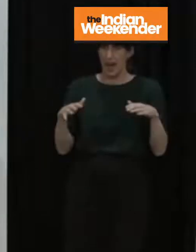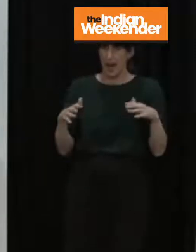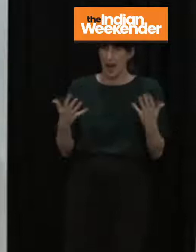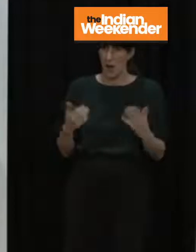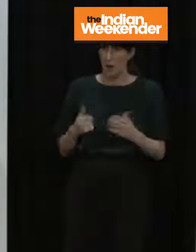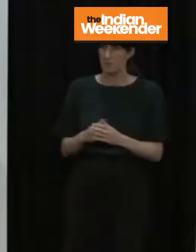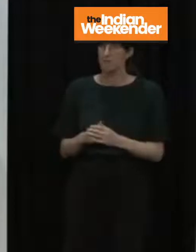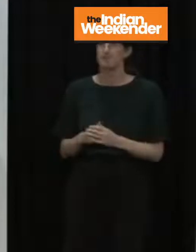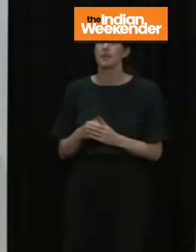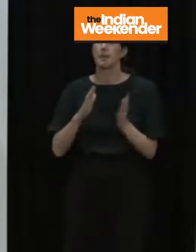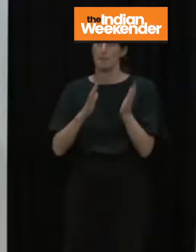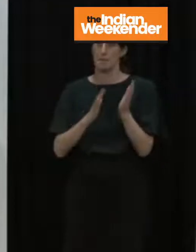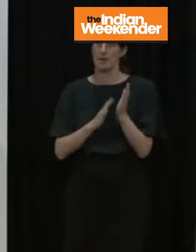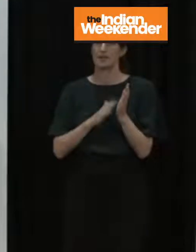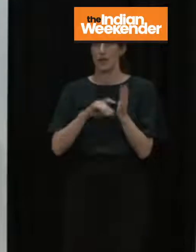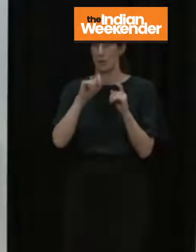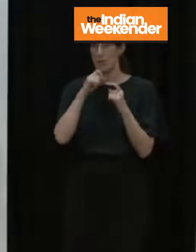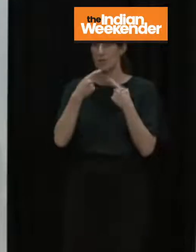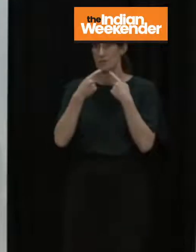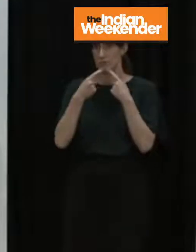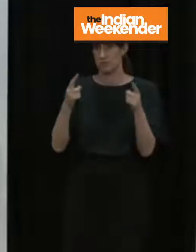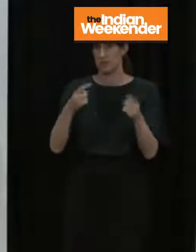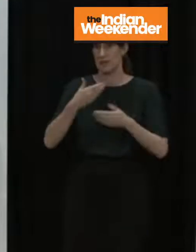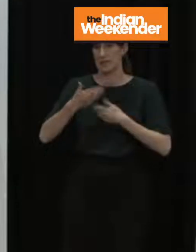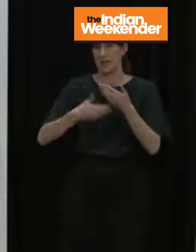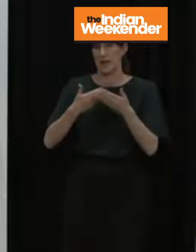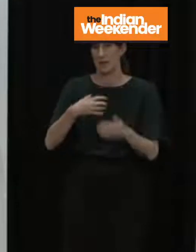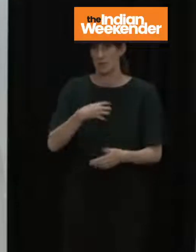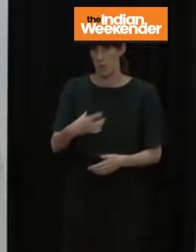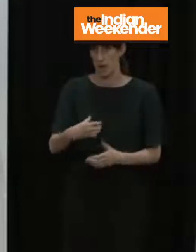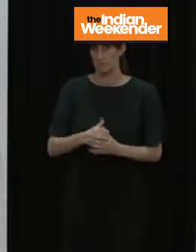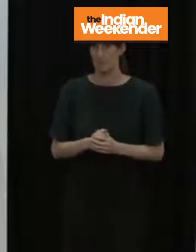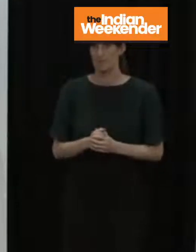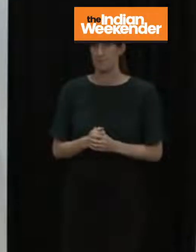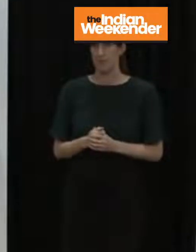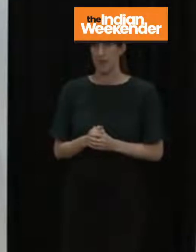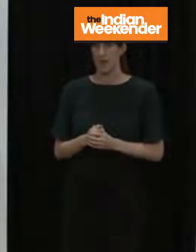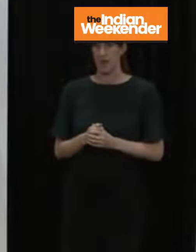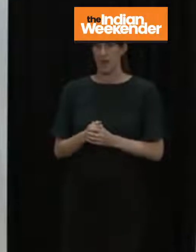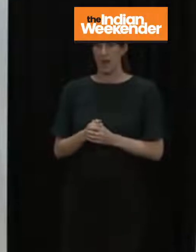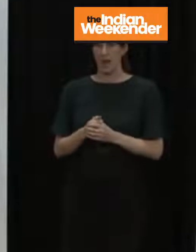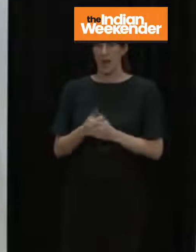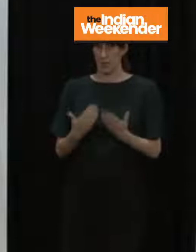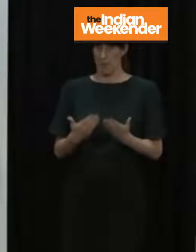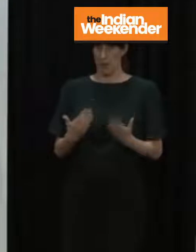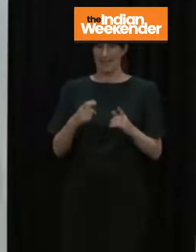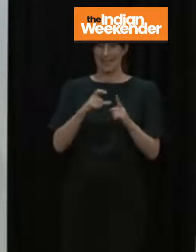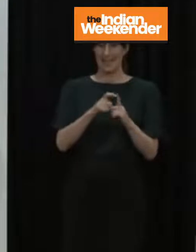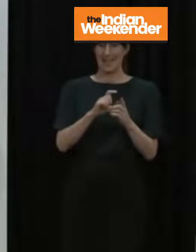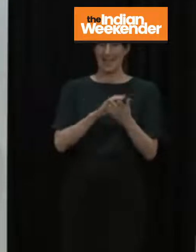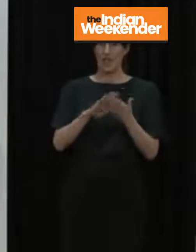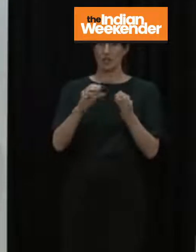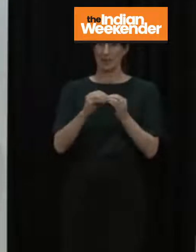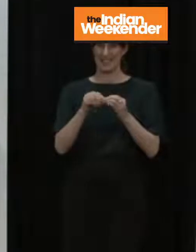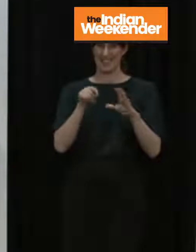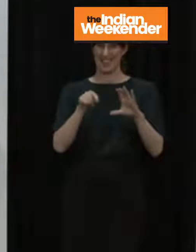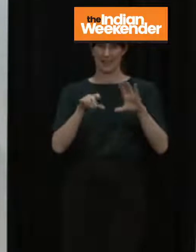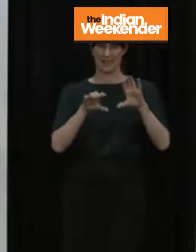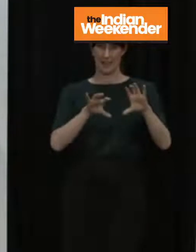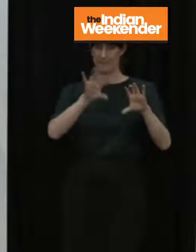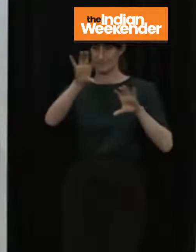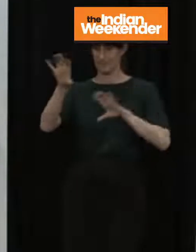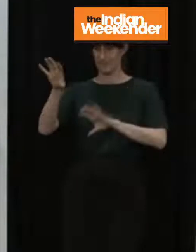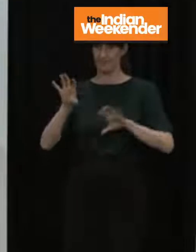say about that on Monday. Obviously, the process that we've gone through up to now is we've used the DHBs as benchmarks. Clearly,